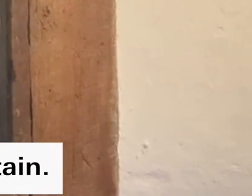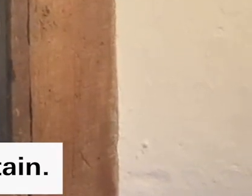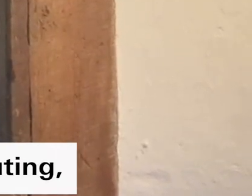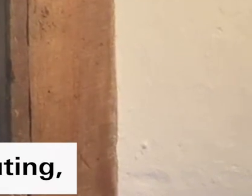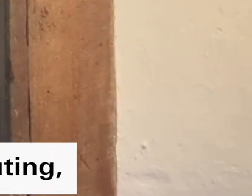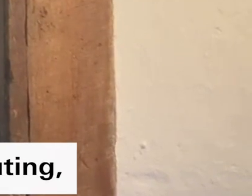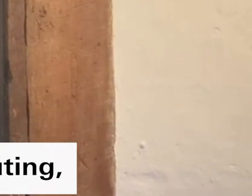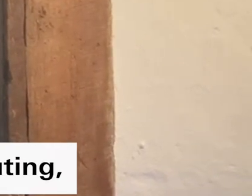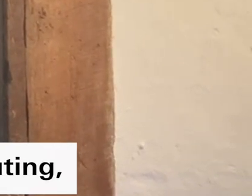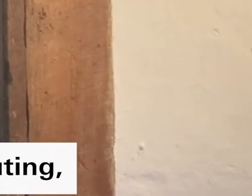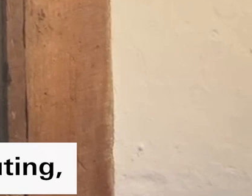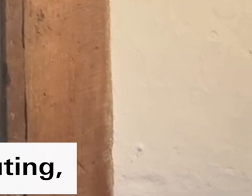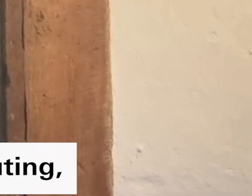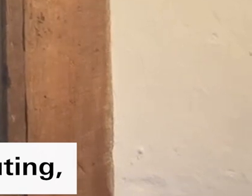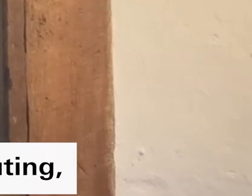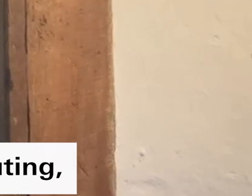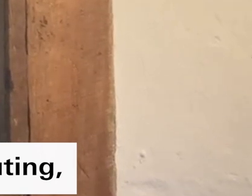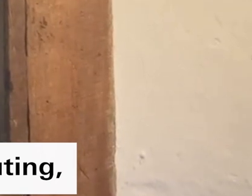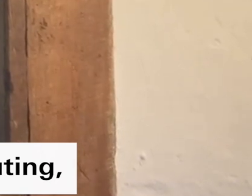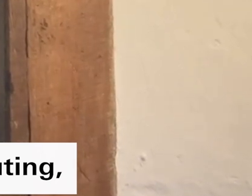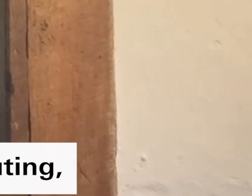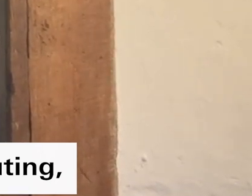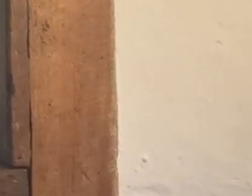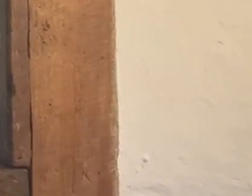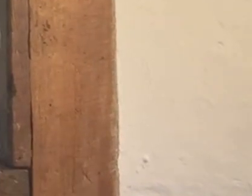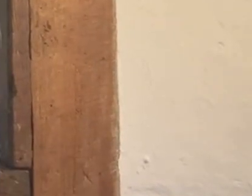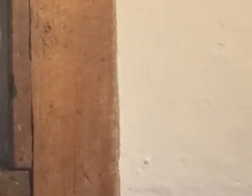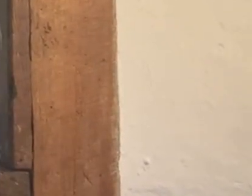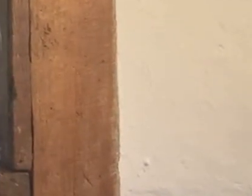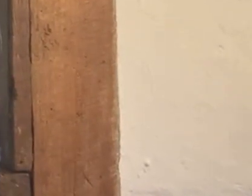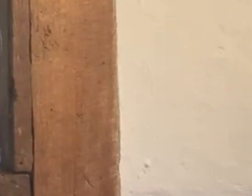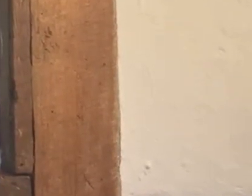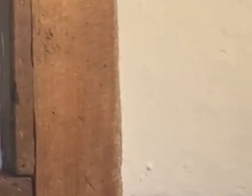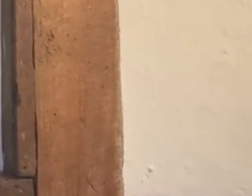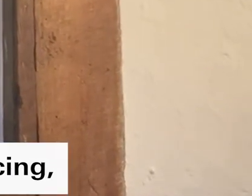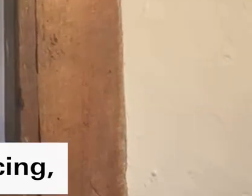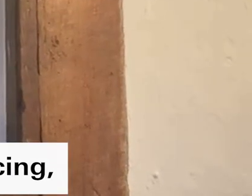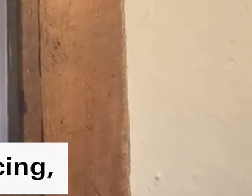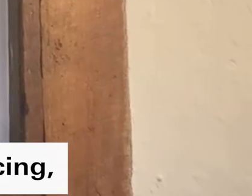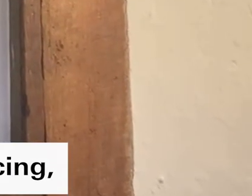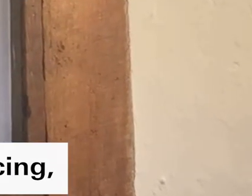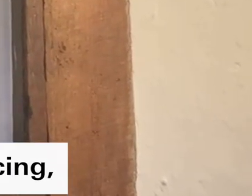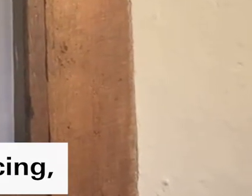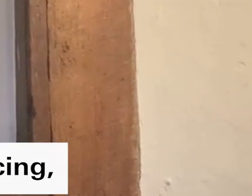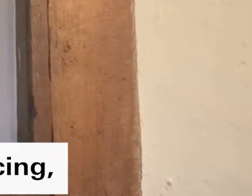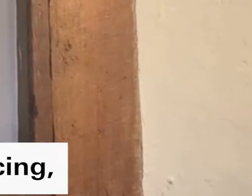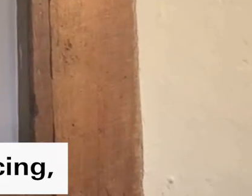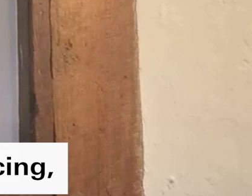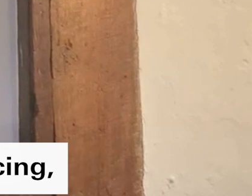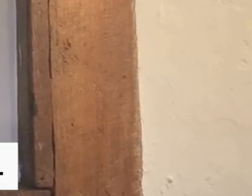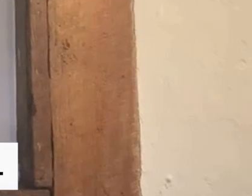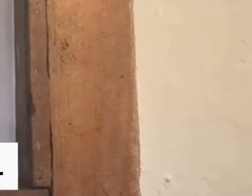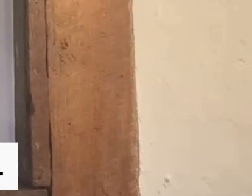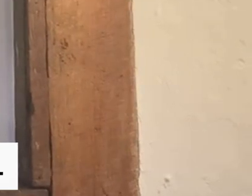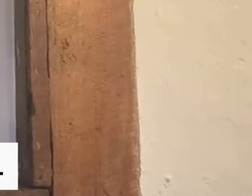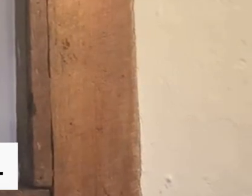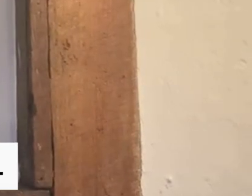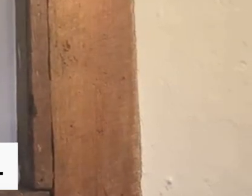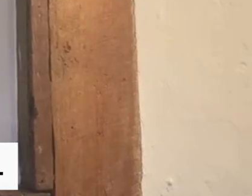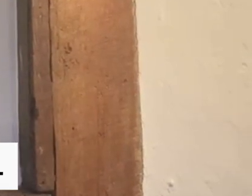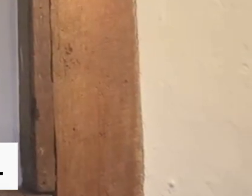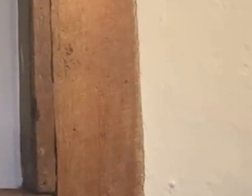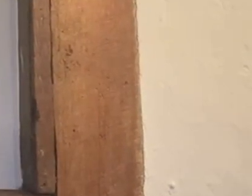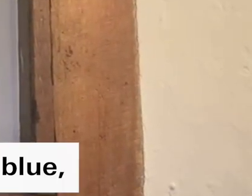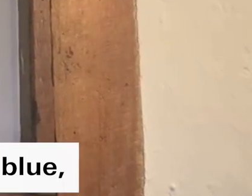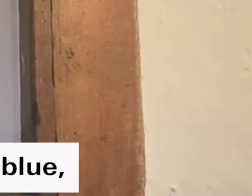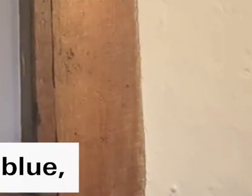contain. Whether it is people shouting, vehicles rumbling, or anything else ear-piercing, the bulldozers